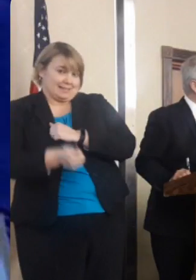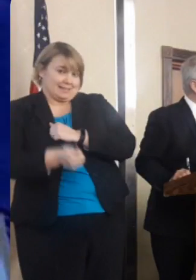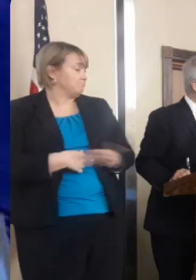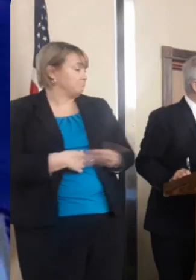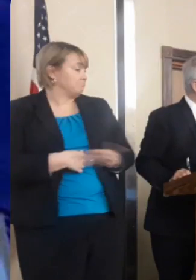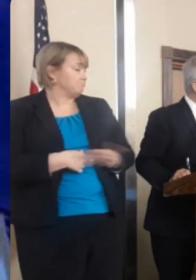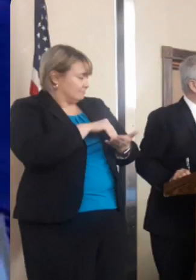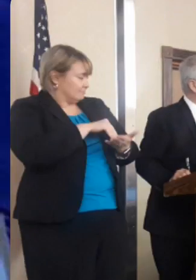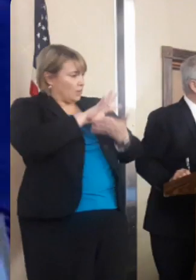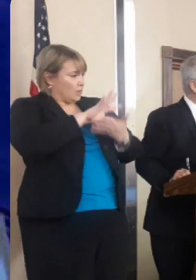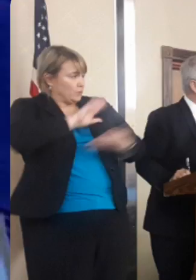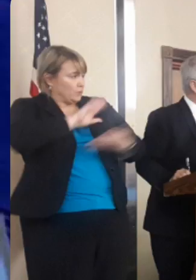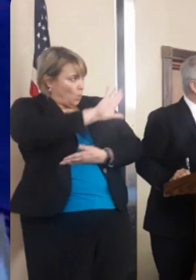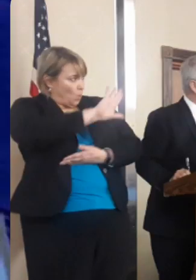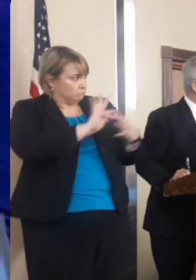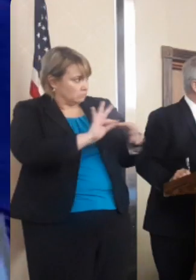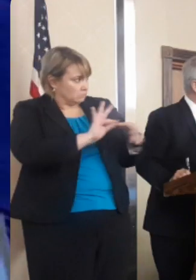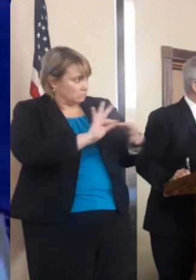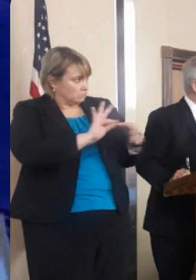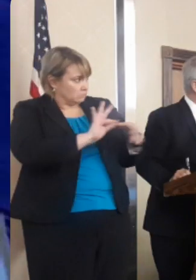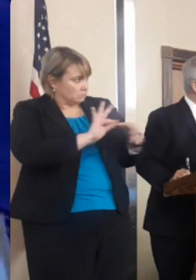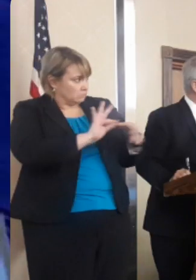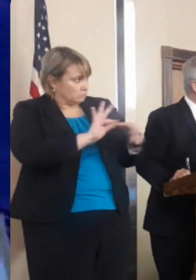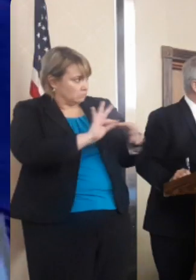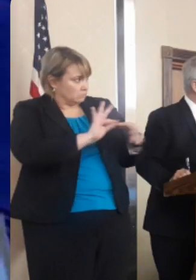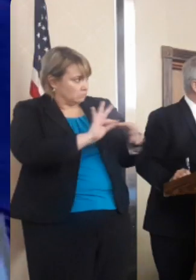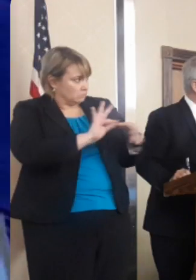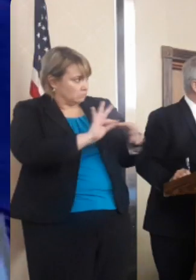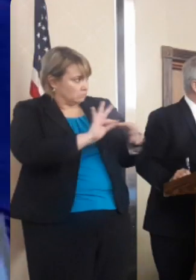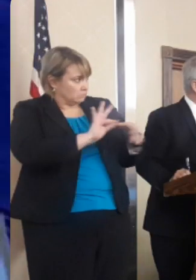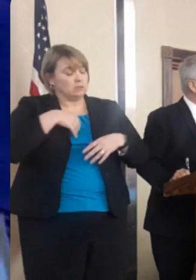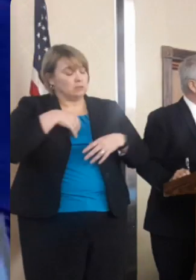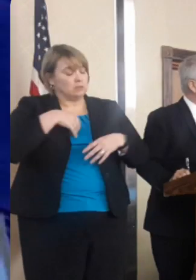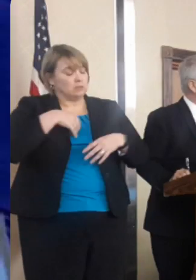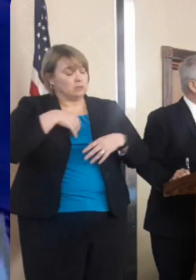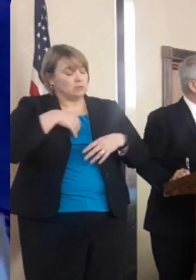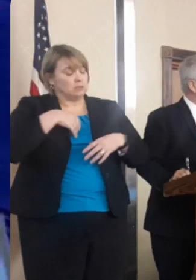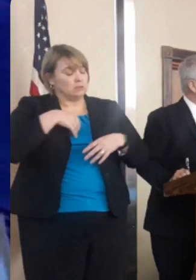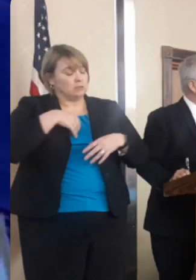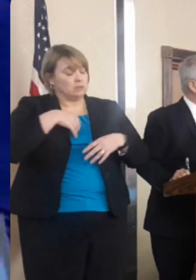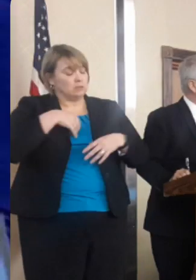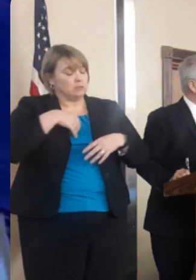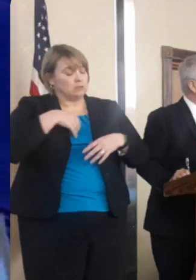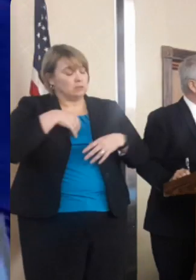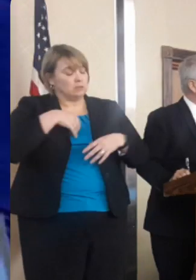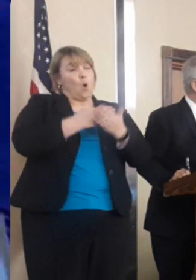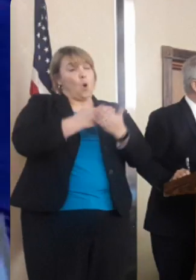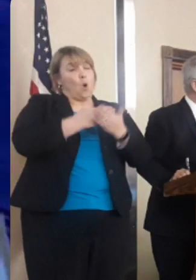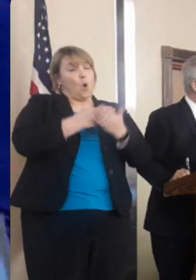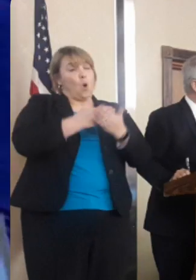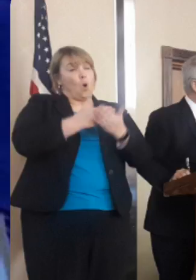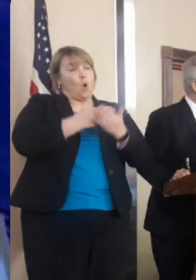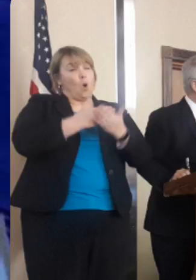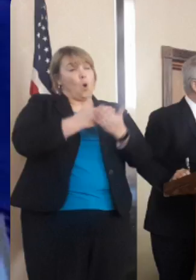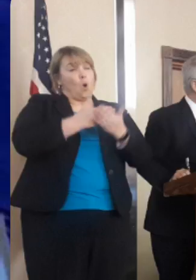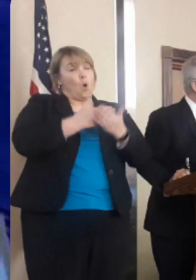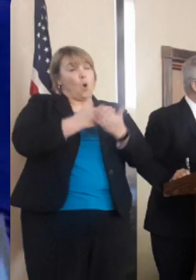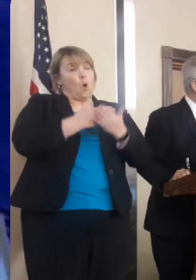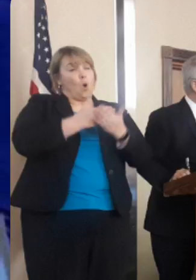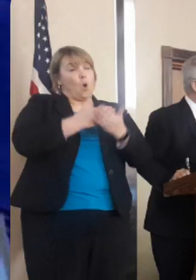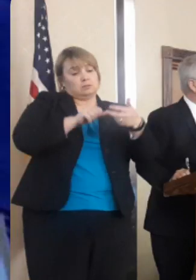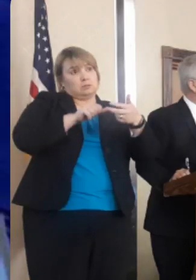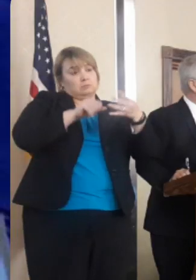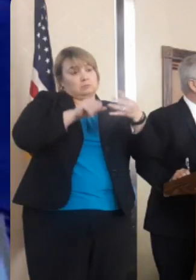is to refer to the Rules Committee all the proposed substantive changes, with the exception of the